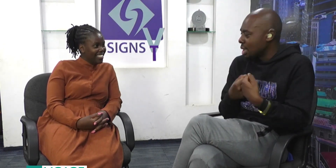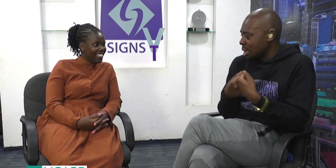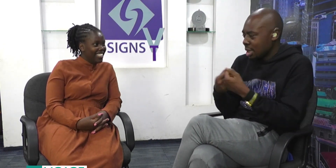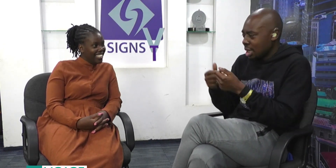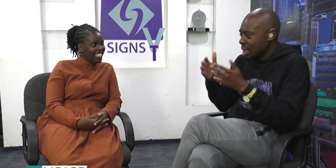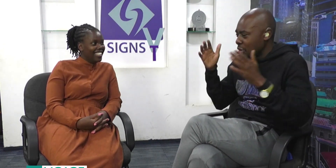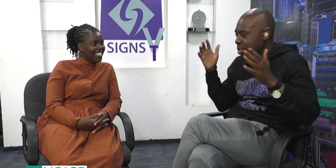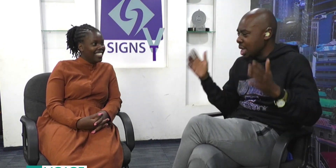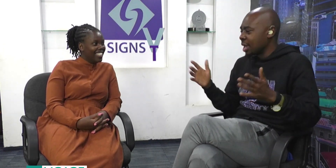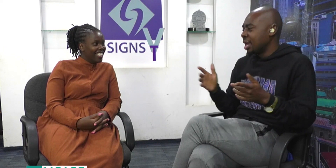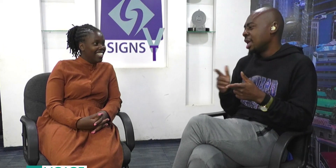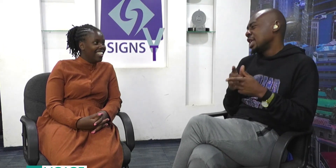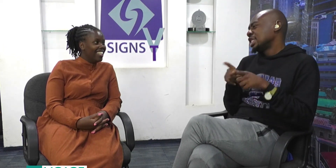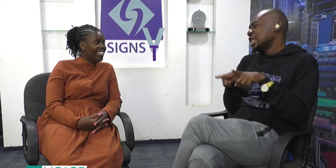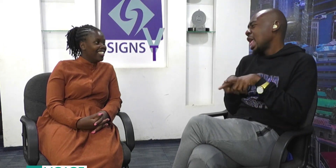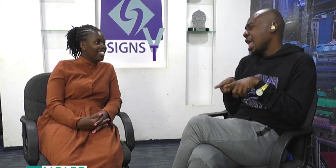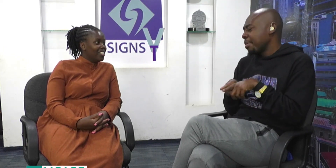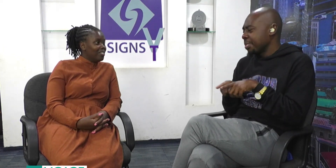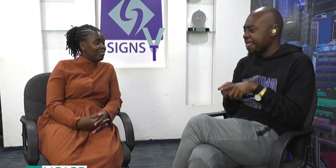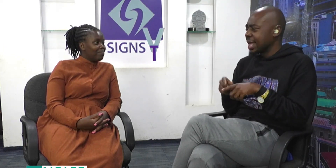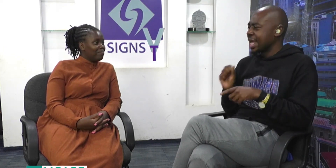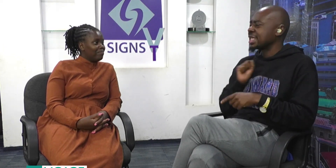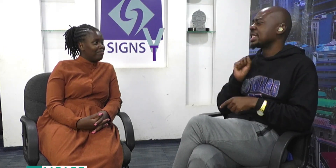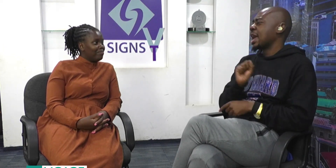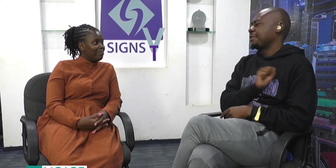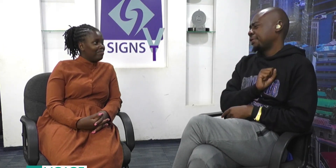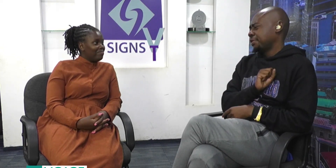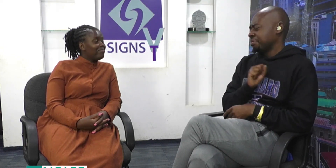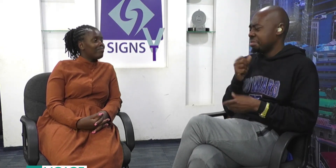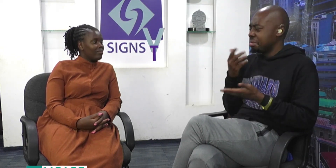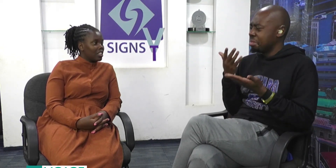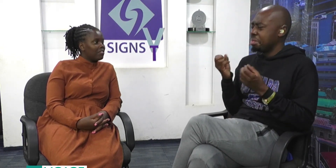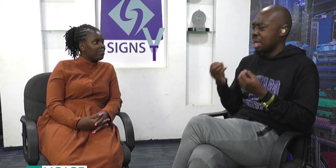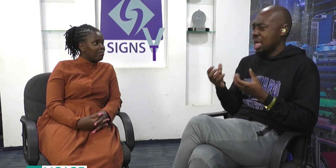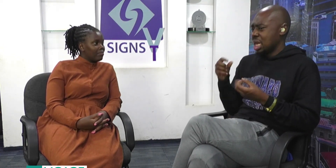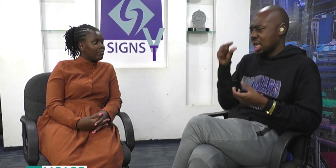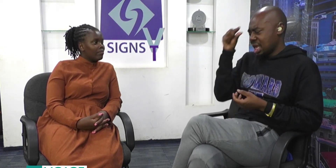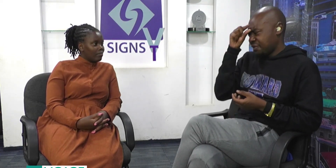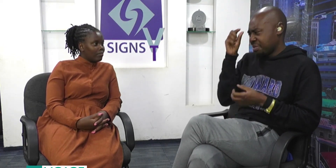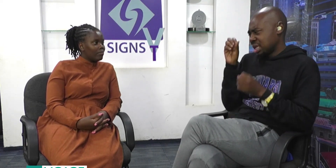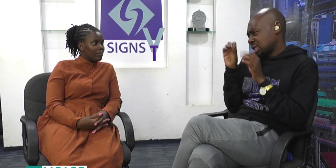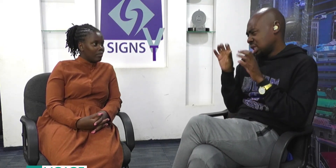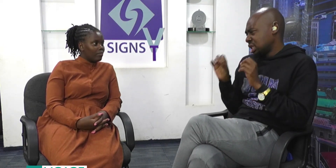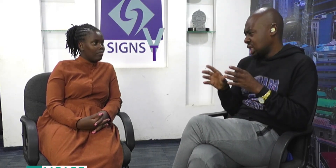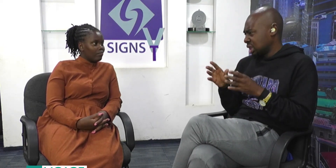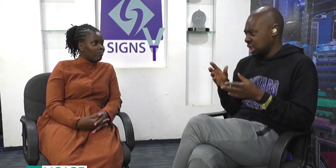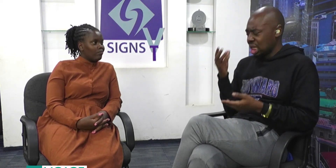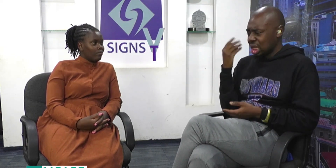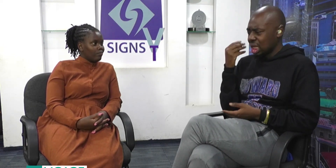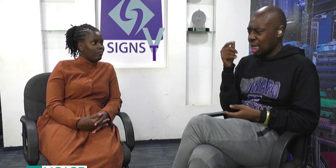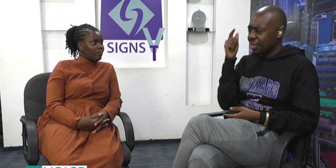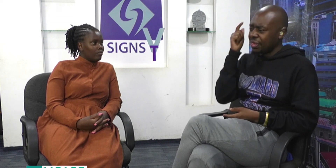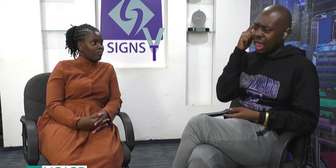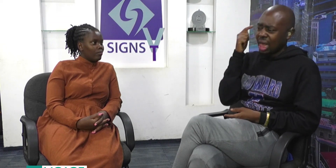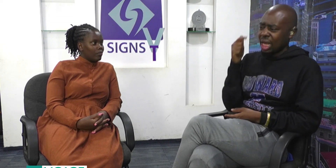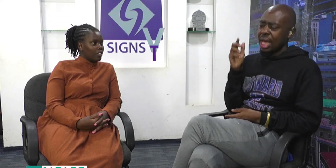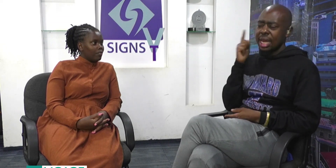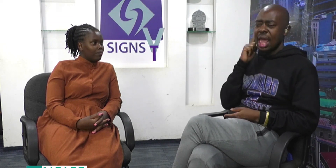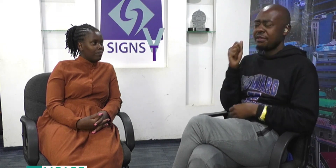am pretending. So this is the biggest challenge that I face. Even with my staff, the government employed